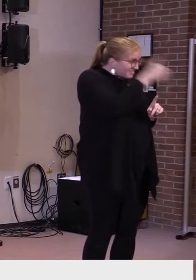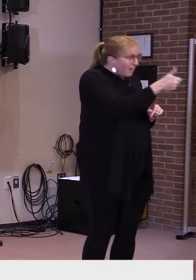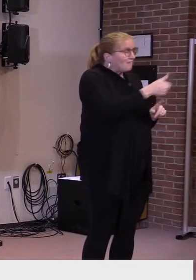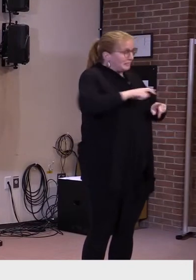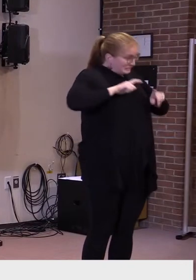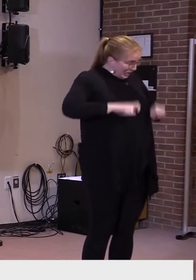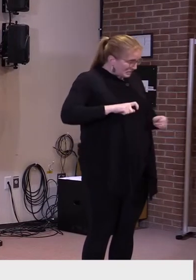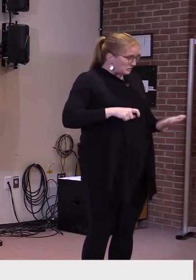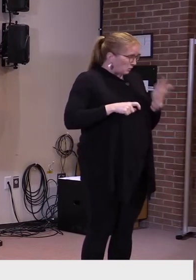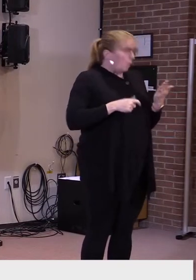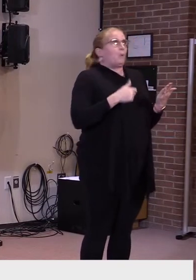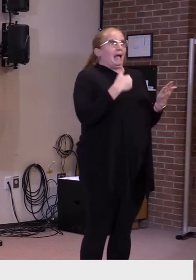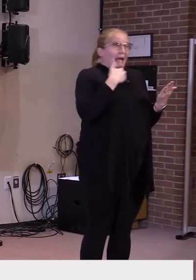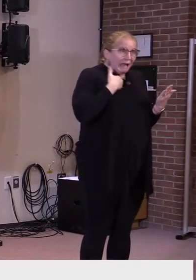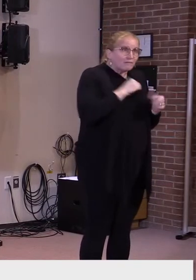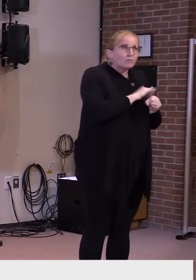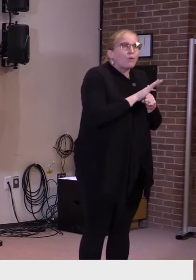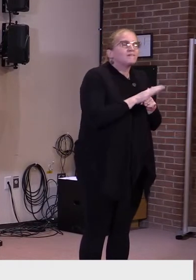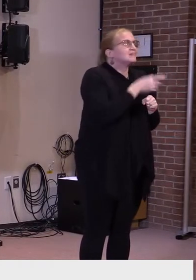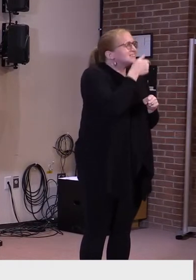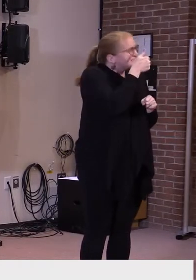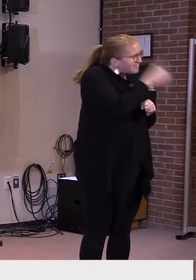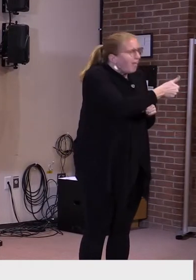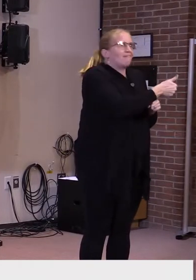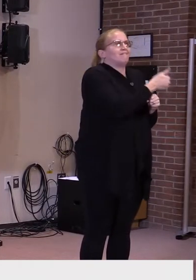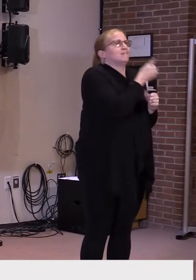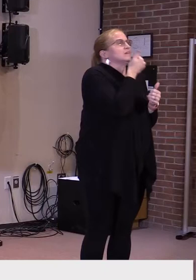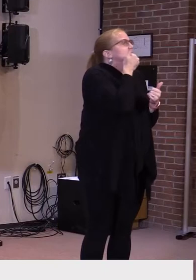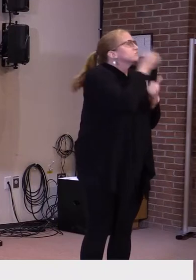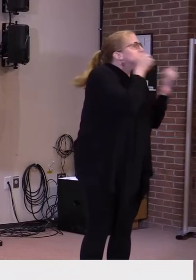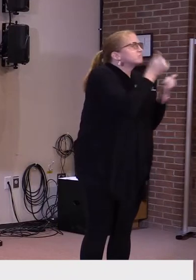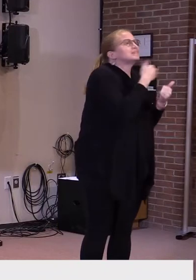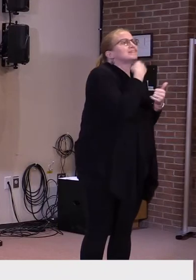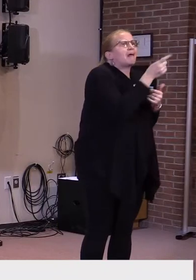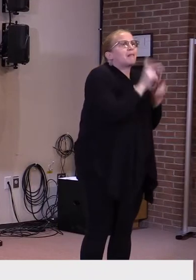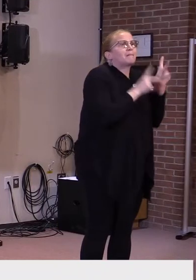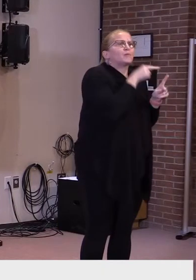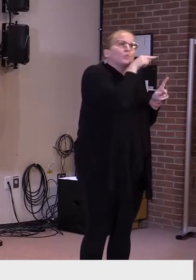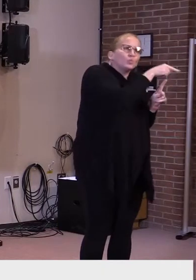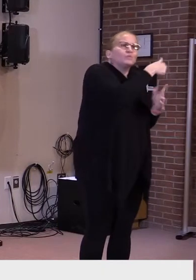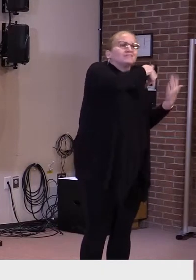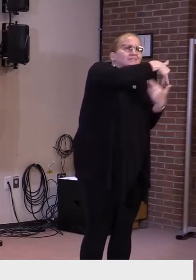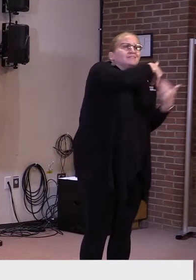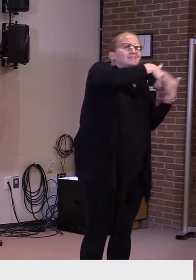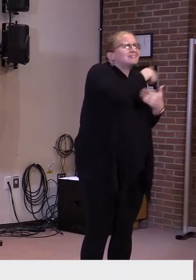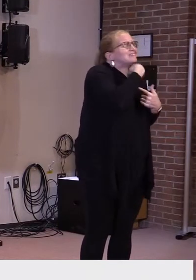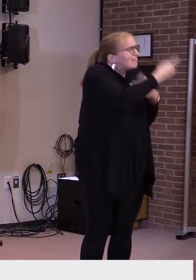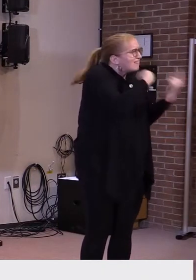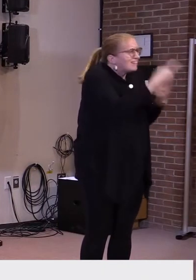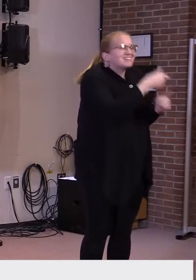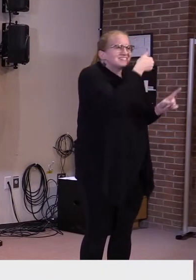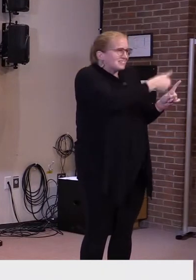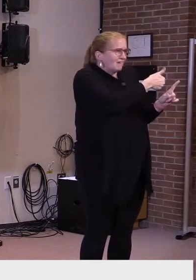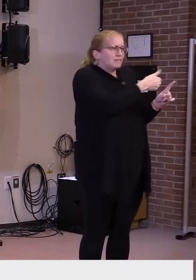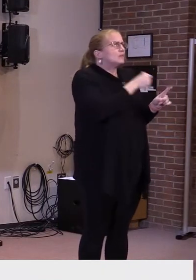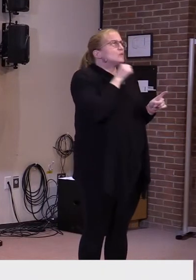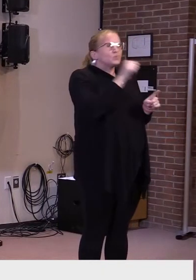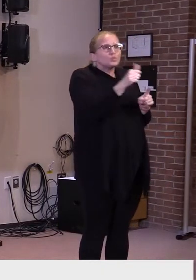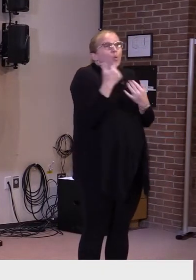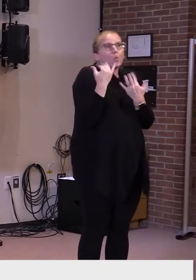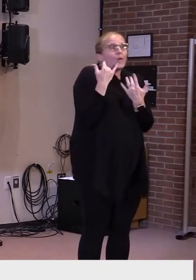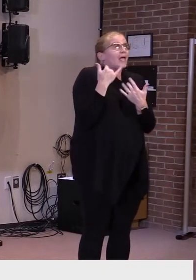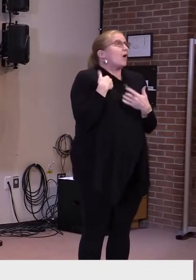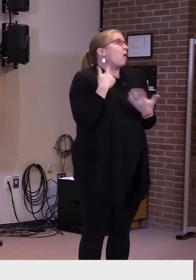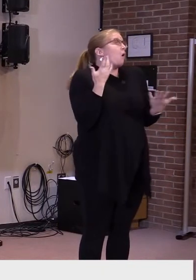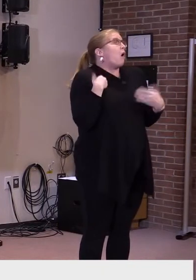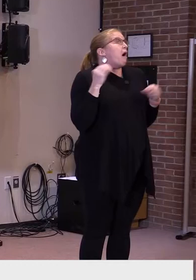a positive test result instead of waiting for the Department of Health to contact them. This will significantly speed